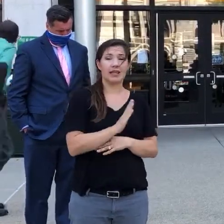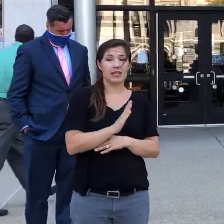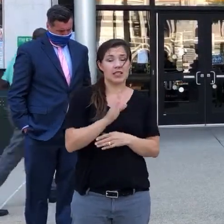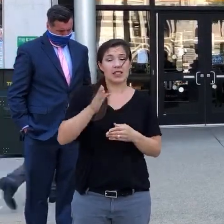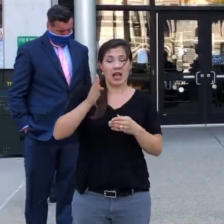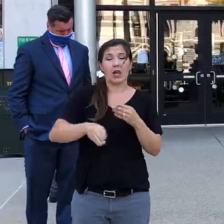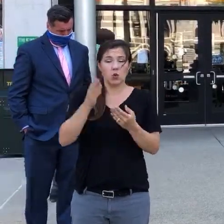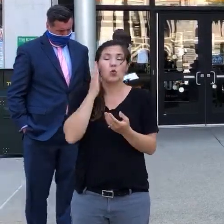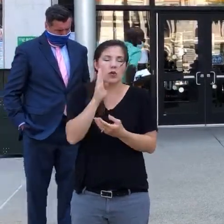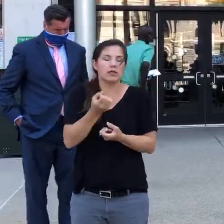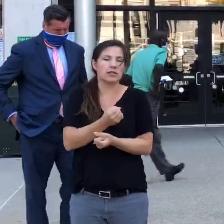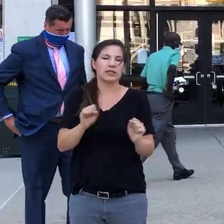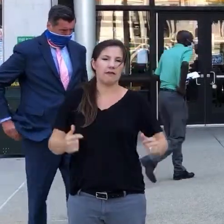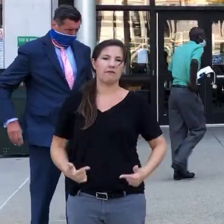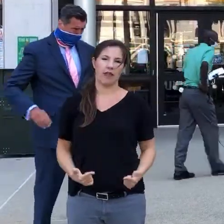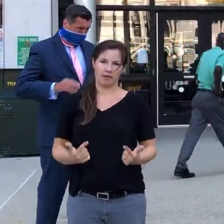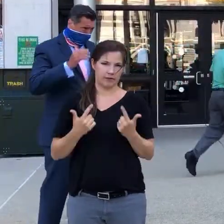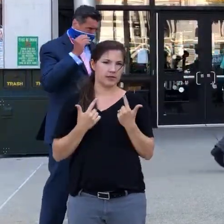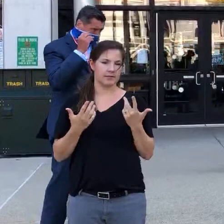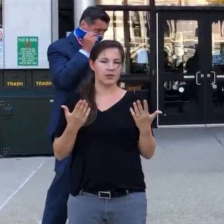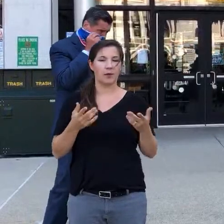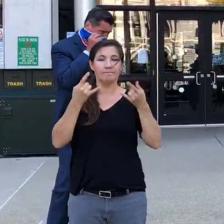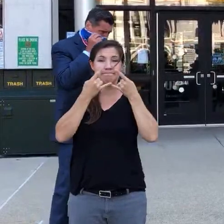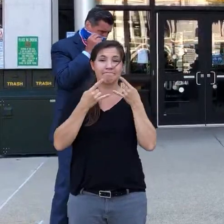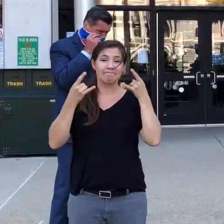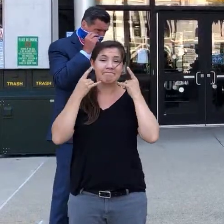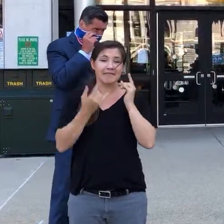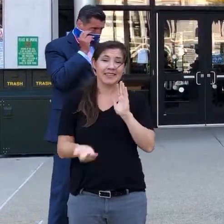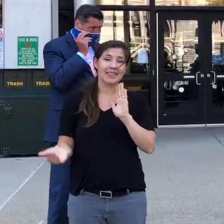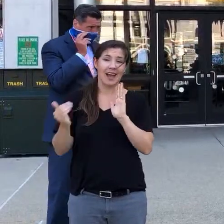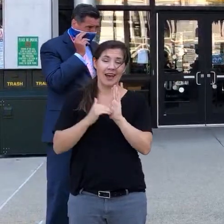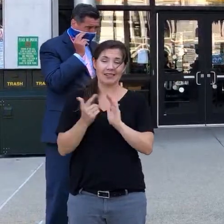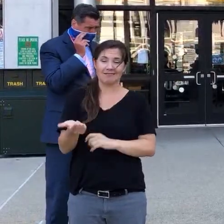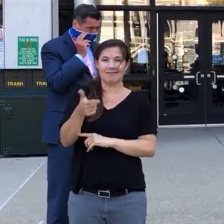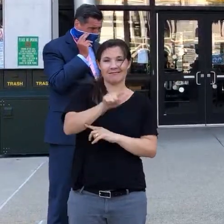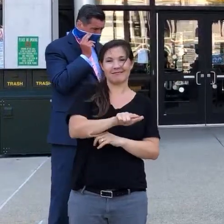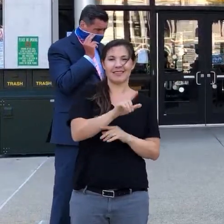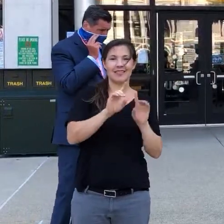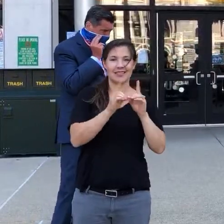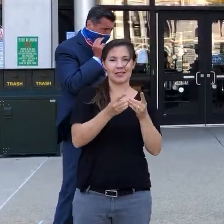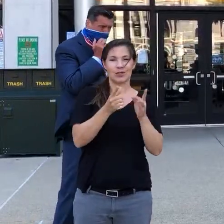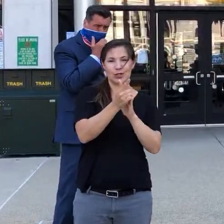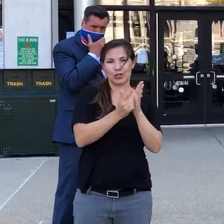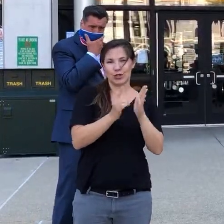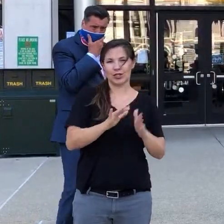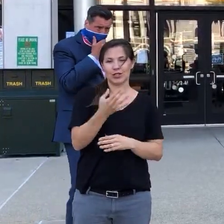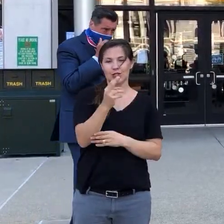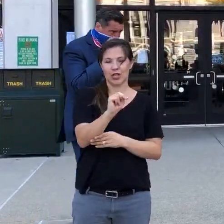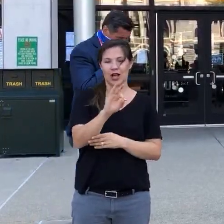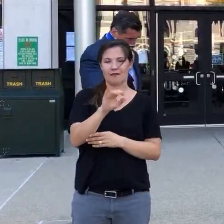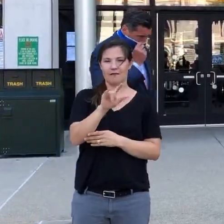end will save lives. With that, let me put my mask back on and turn it over to our District Attorney, John Flynn.